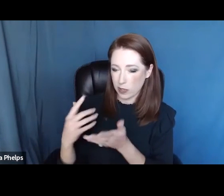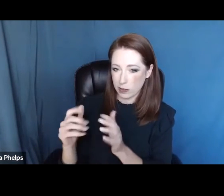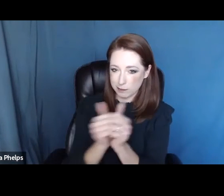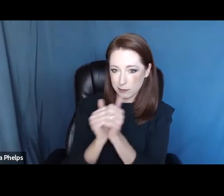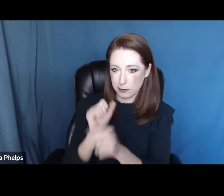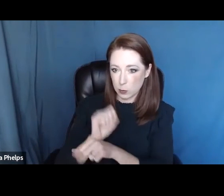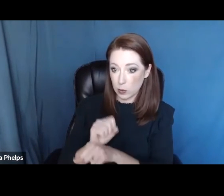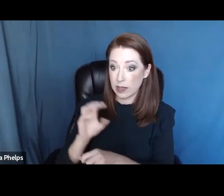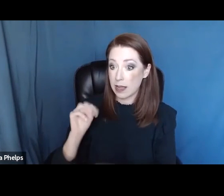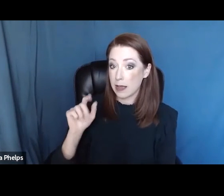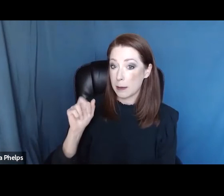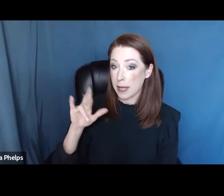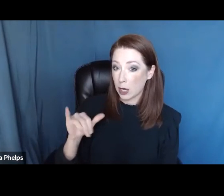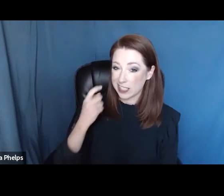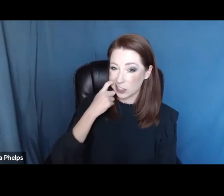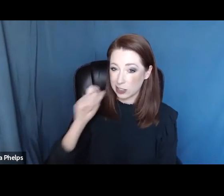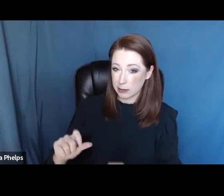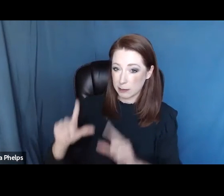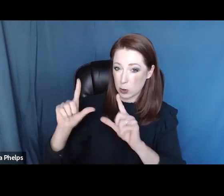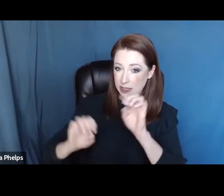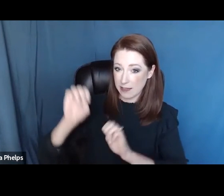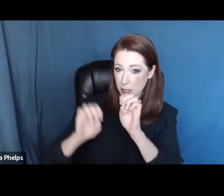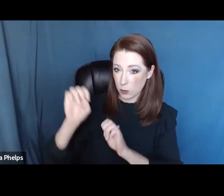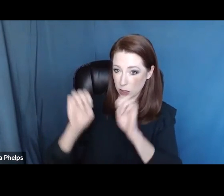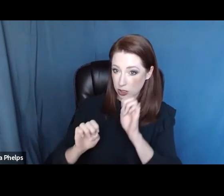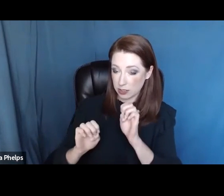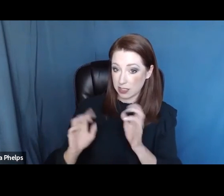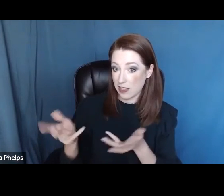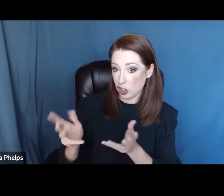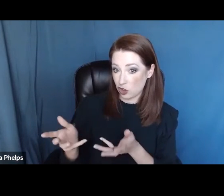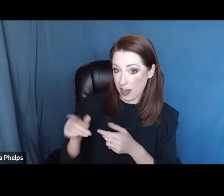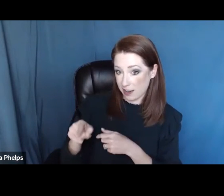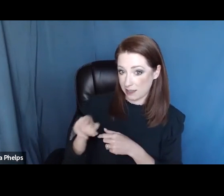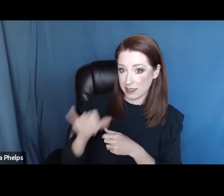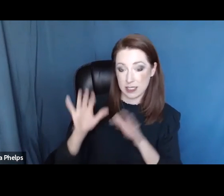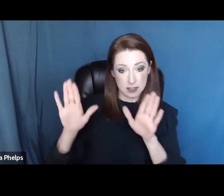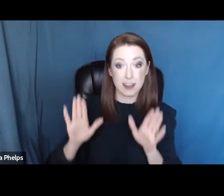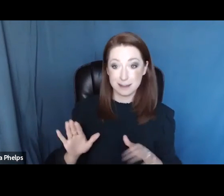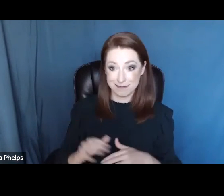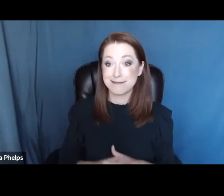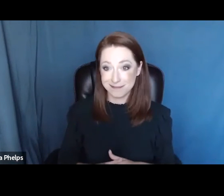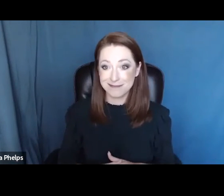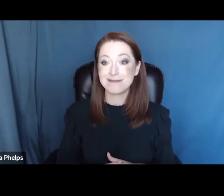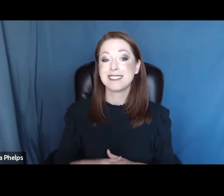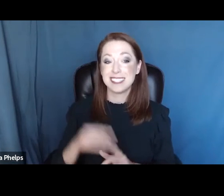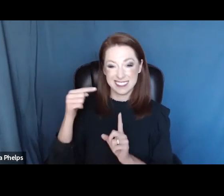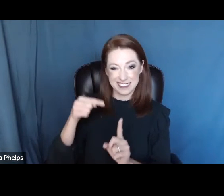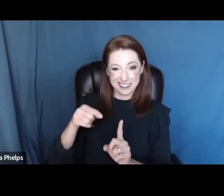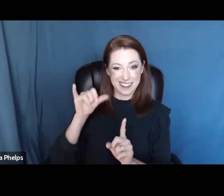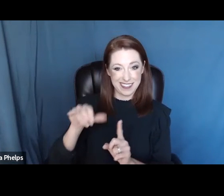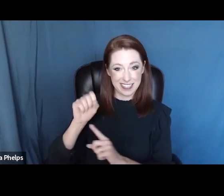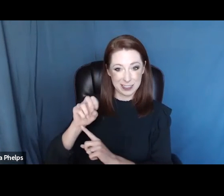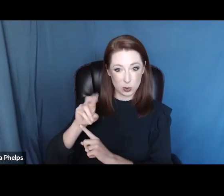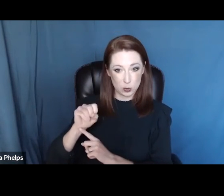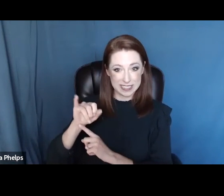the evaluation in the chat, which is awesome. So yeah, I think that right there, Susie, is an excellent reason